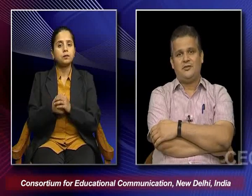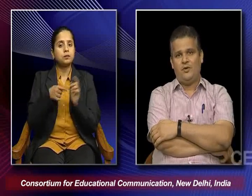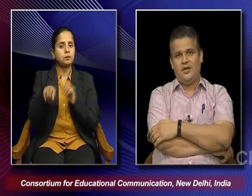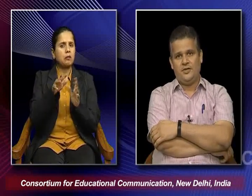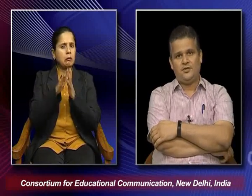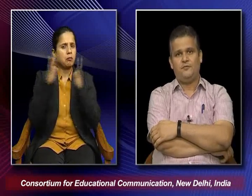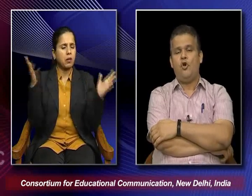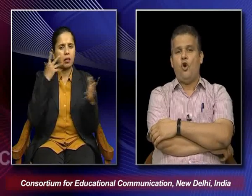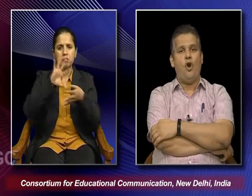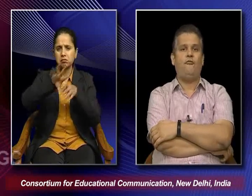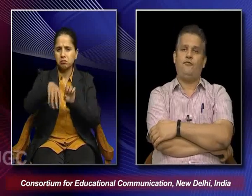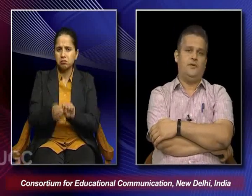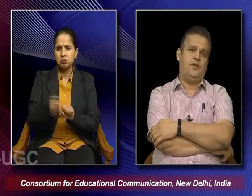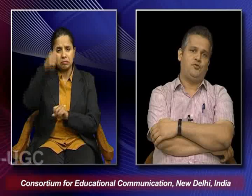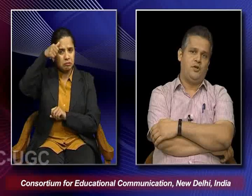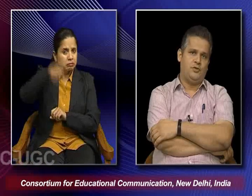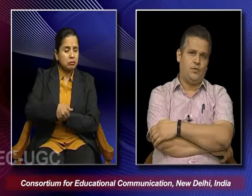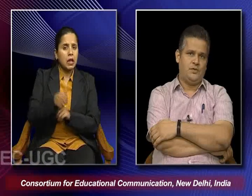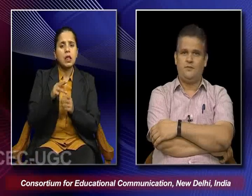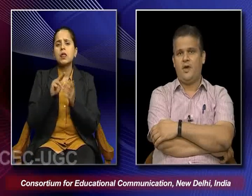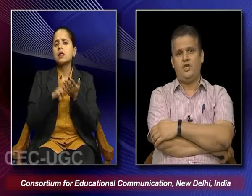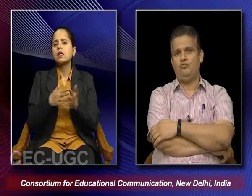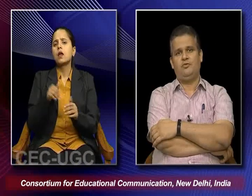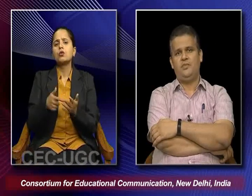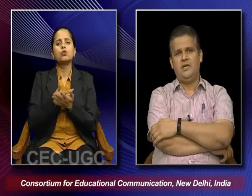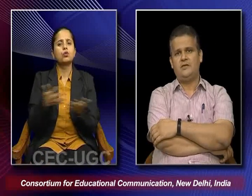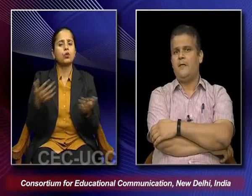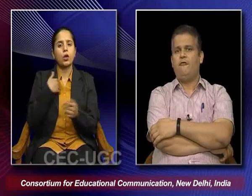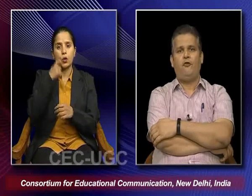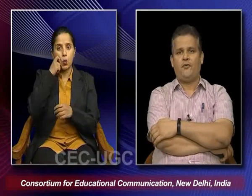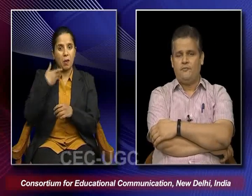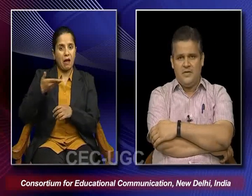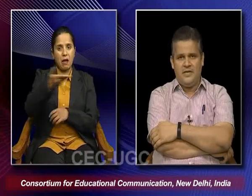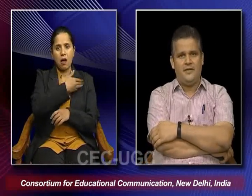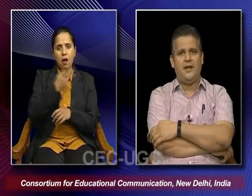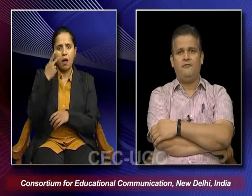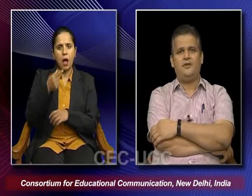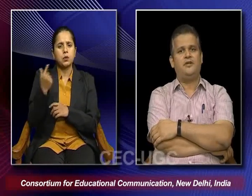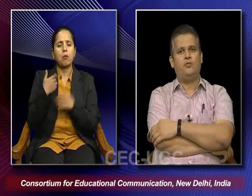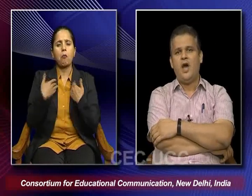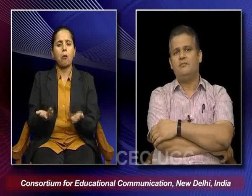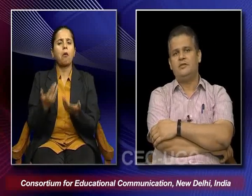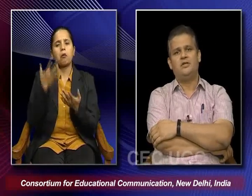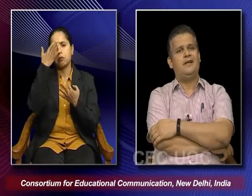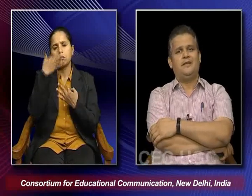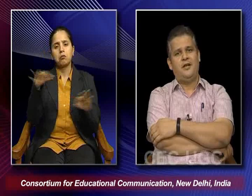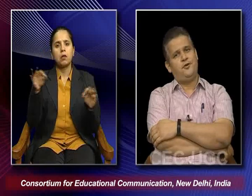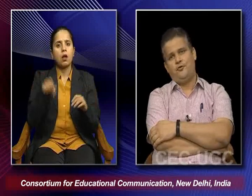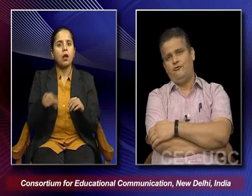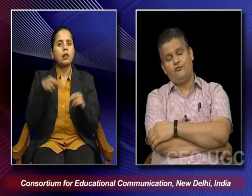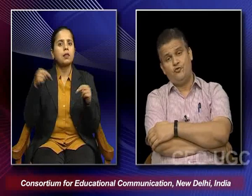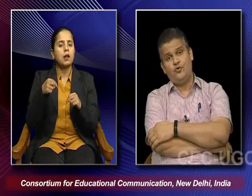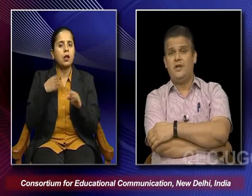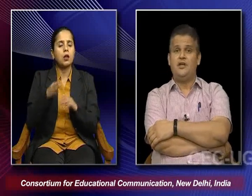massive exploitation of natural resources by human beings for meeting their different requirements related